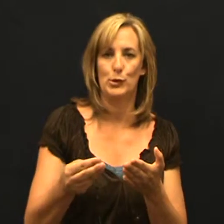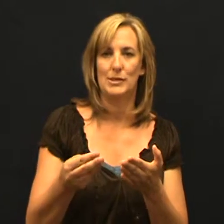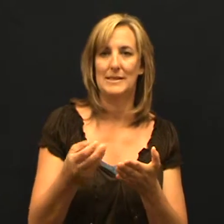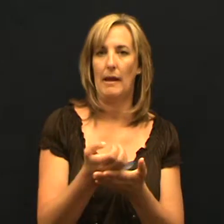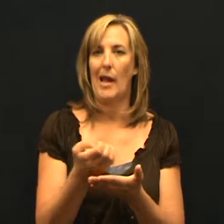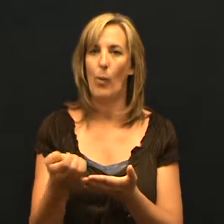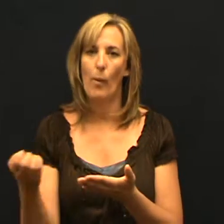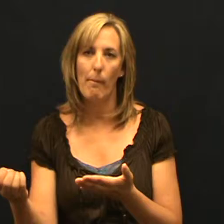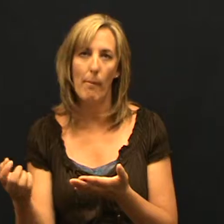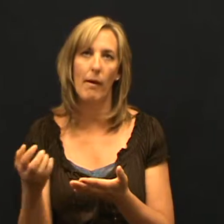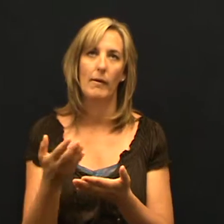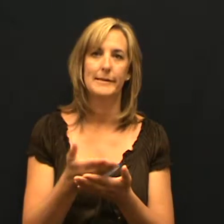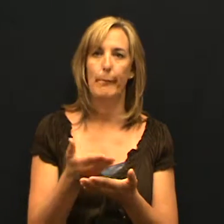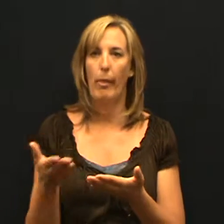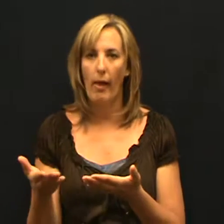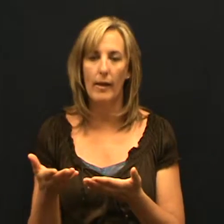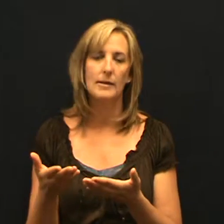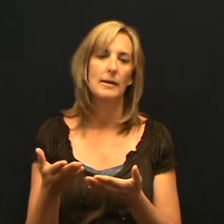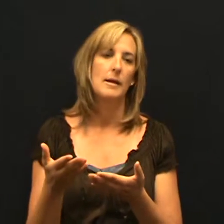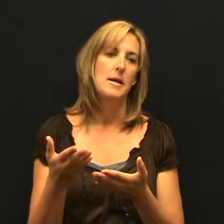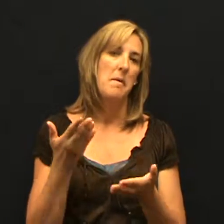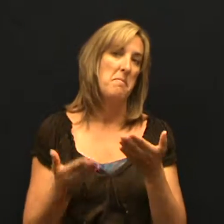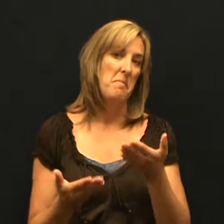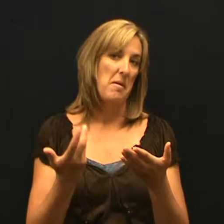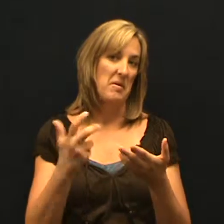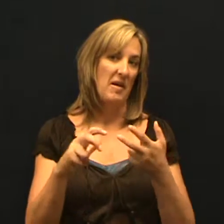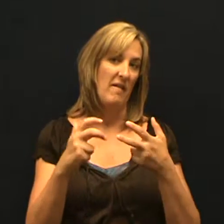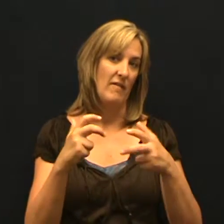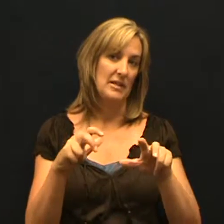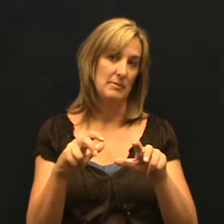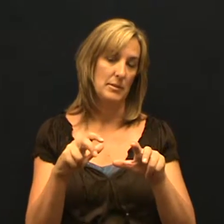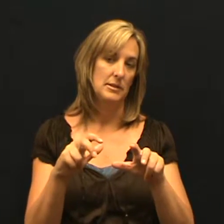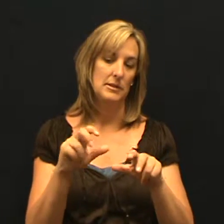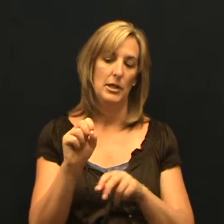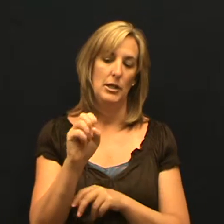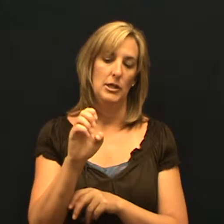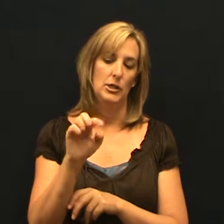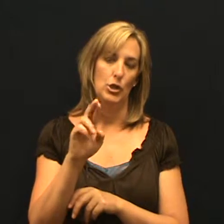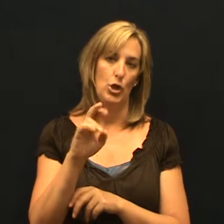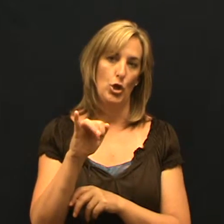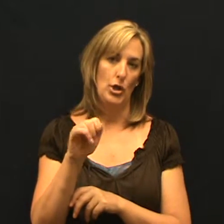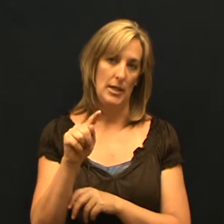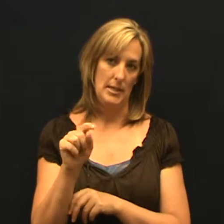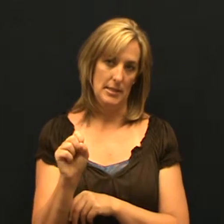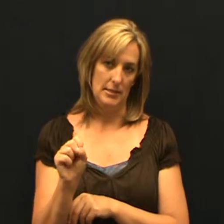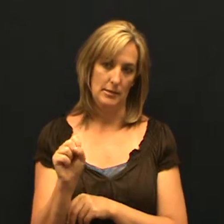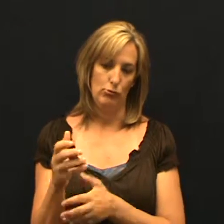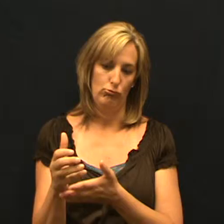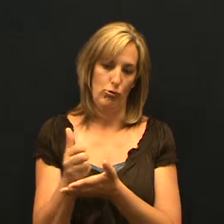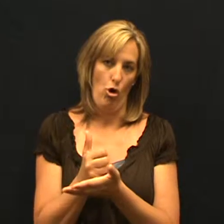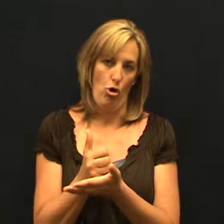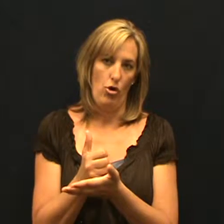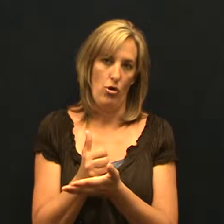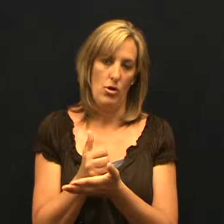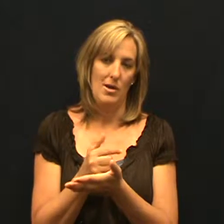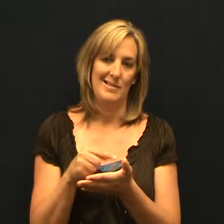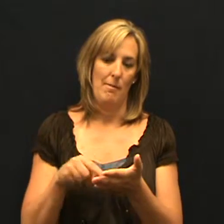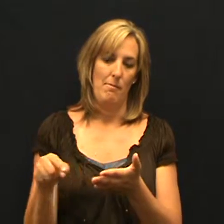we are purchasing investments in securities to earn a return on those as well. But we include the purchase of property, plant,